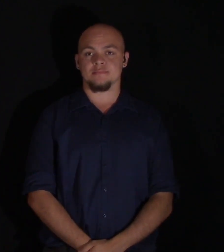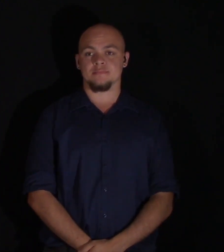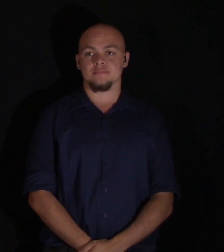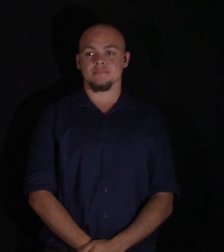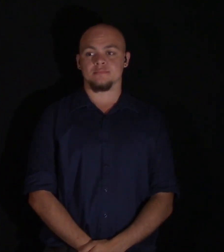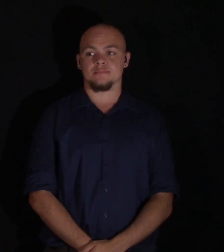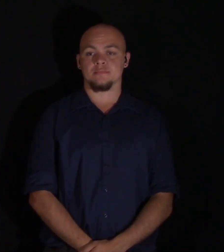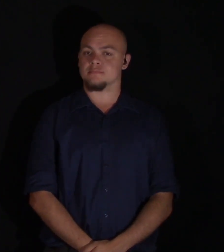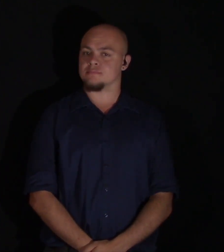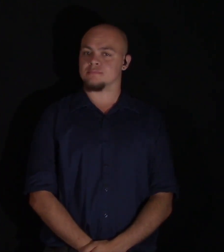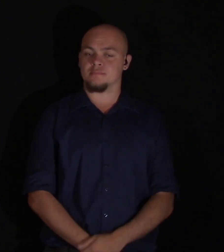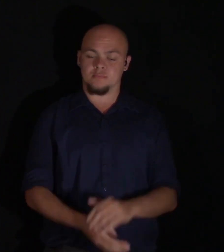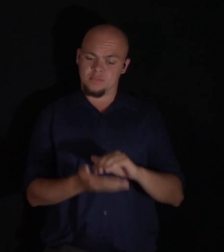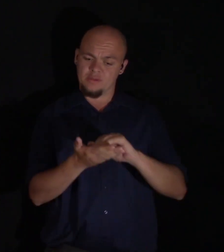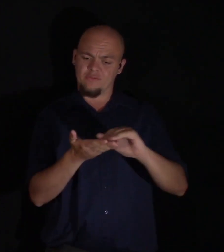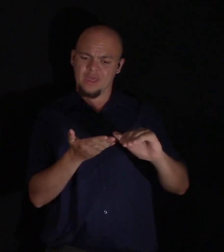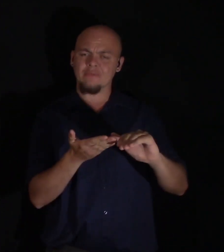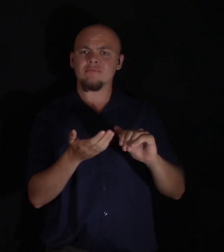How do you forgive?